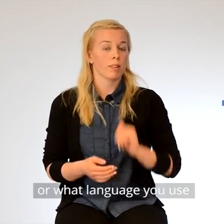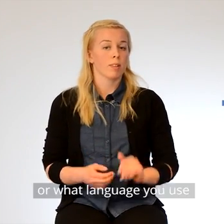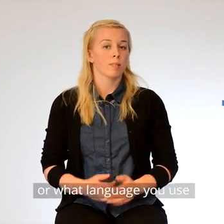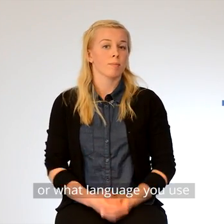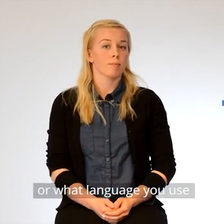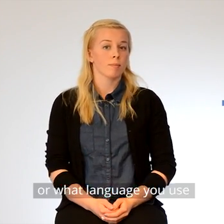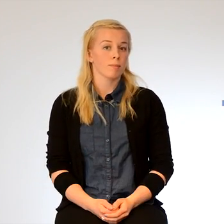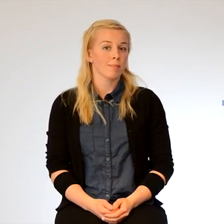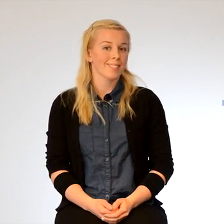use.